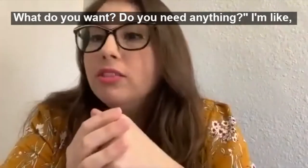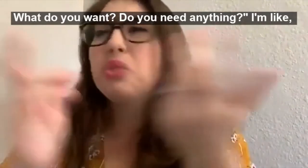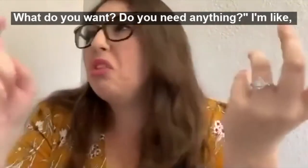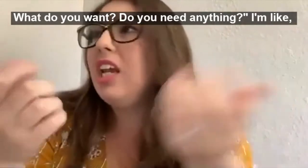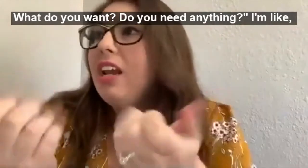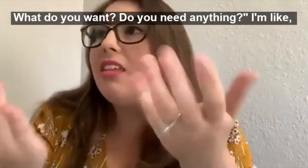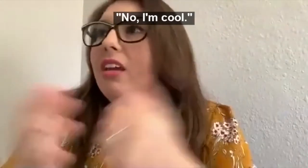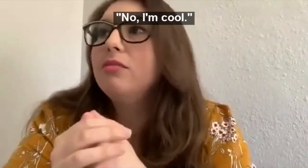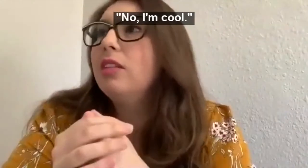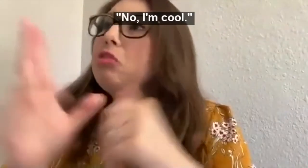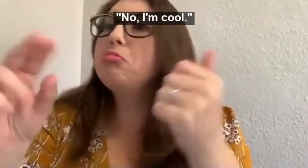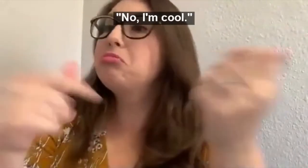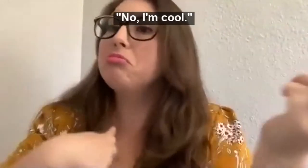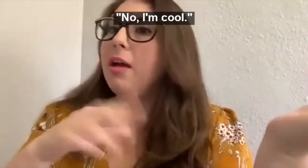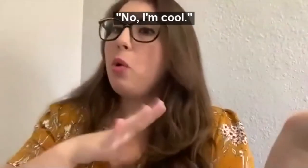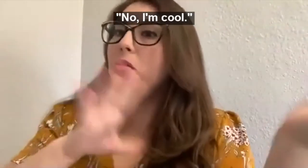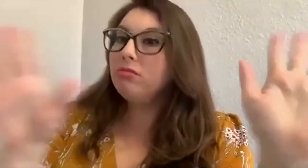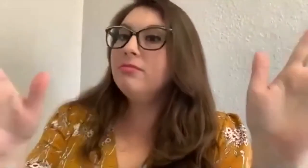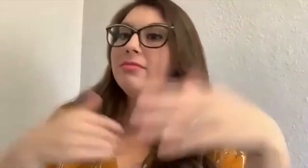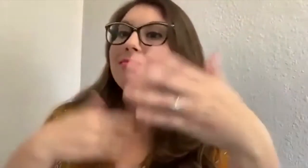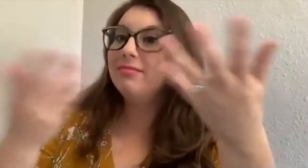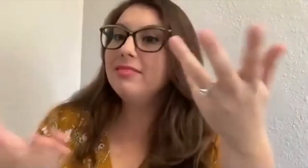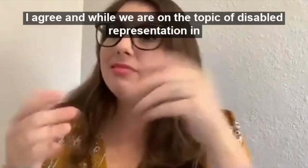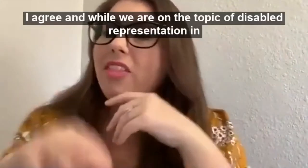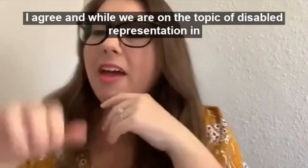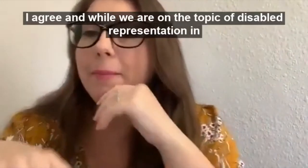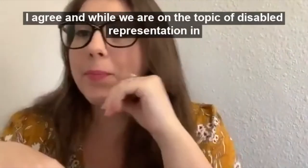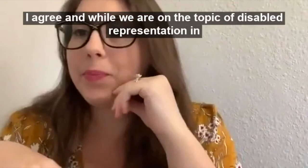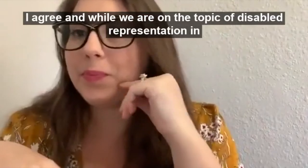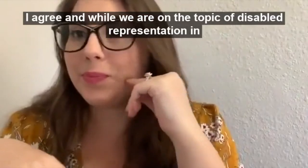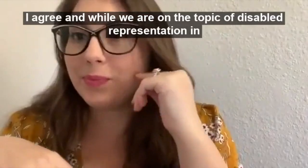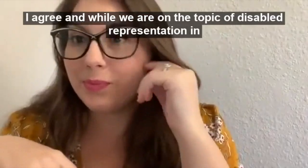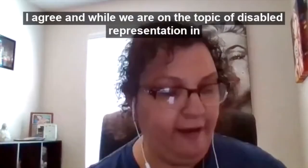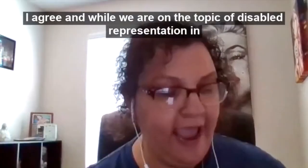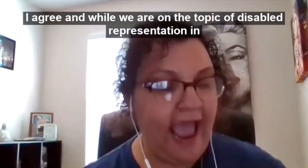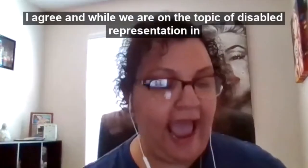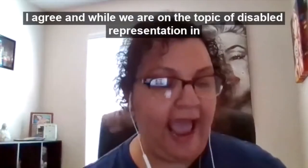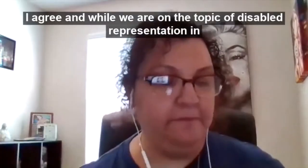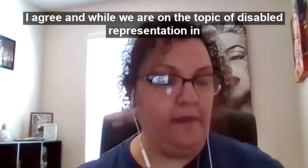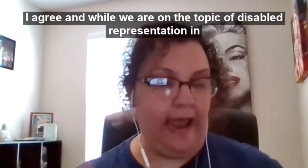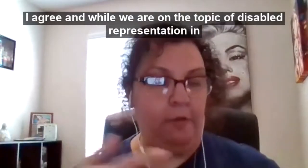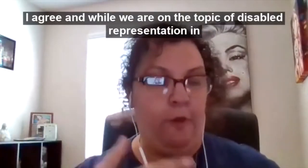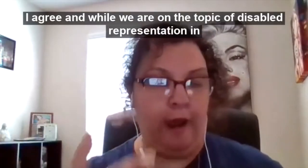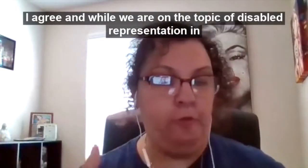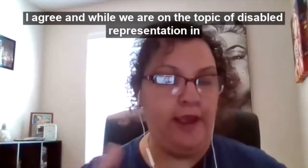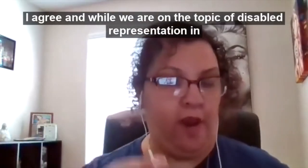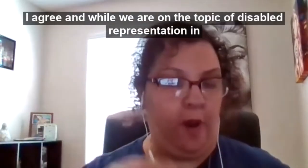you need anything? And I'm like, no, I'm cool. But. I agree. And while we are on